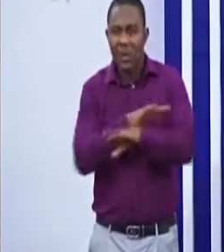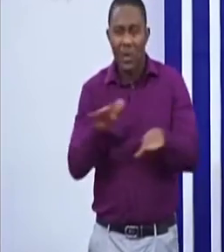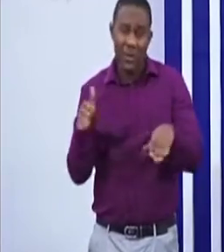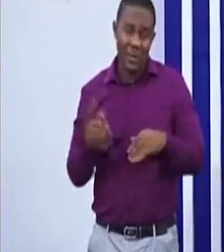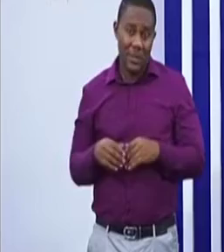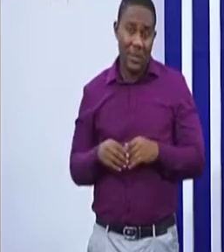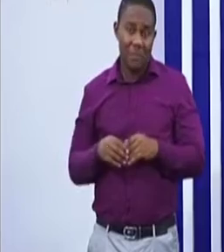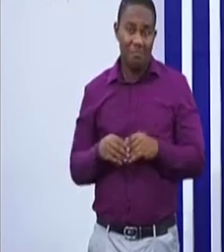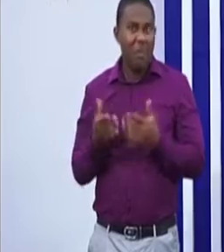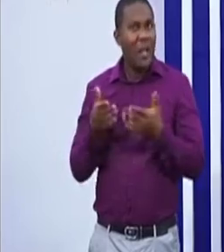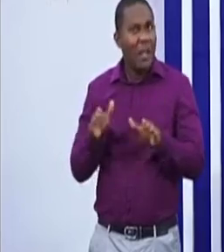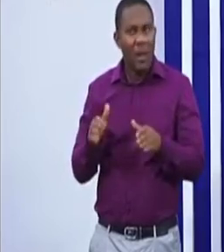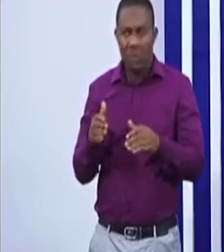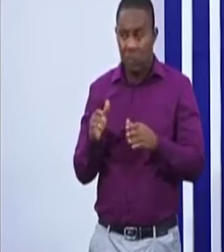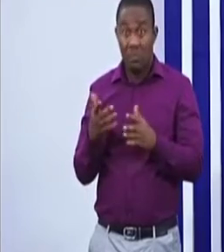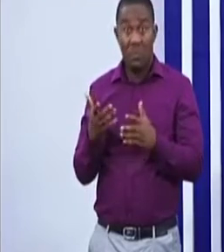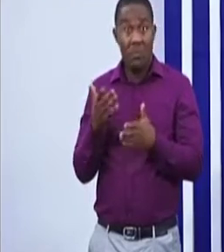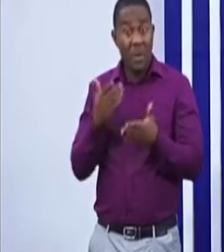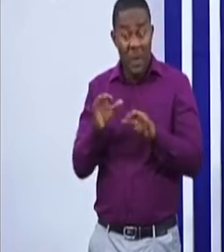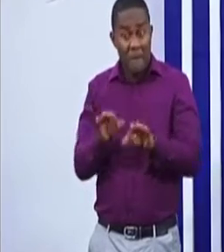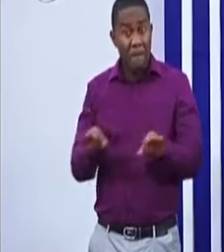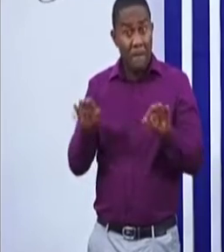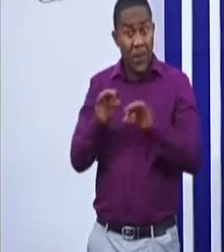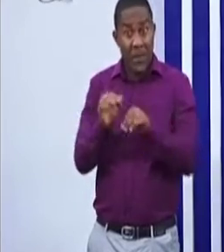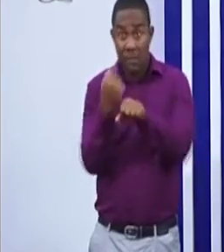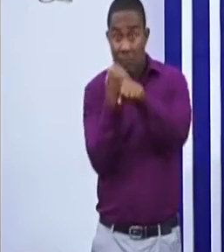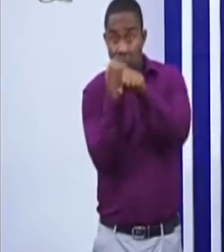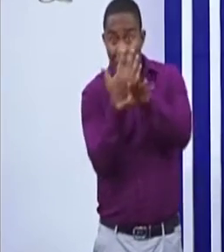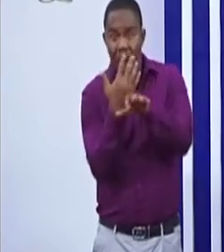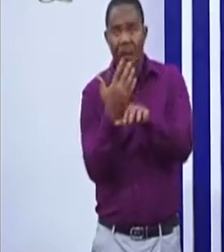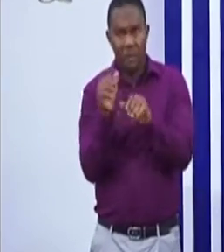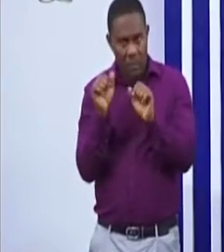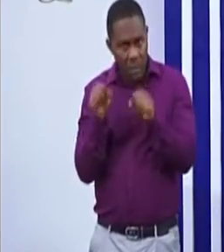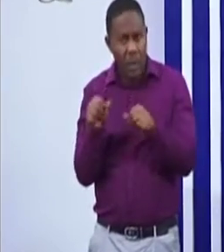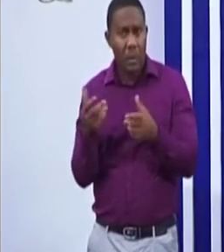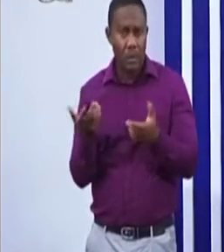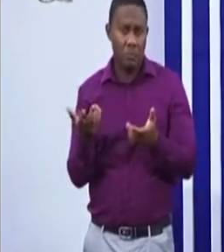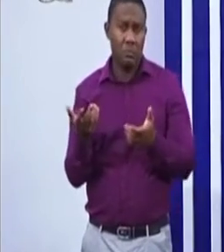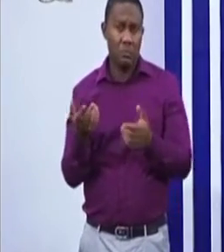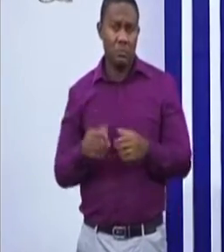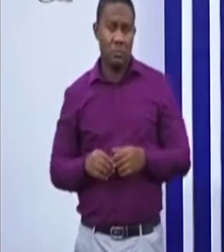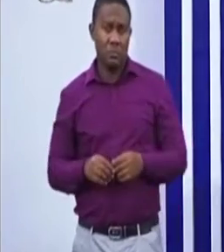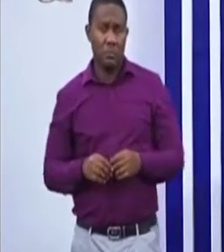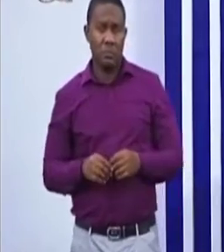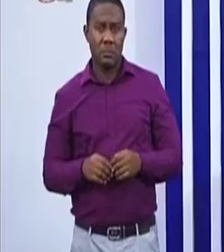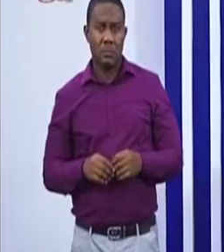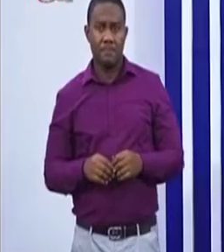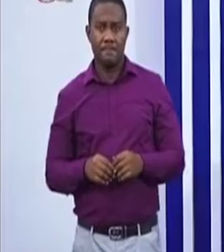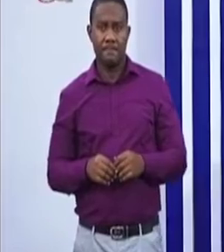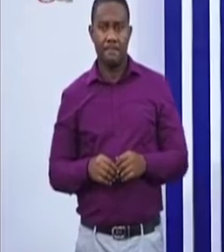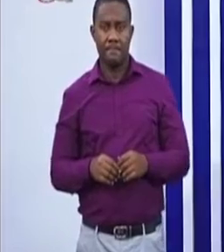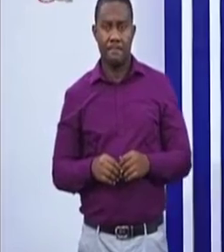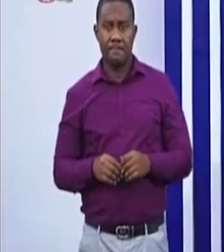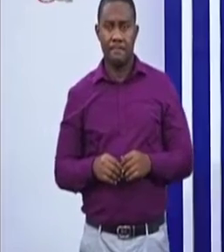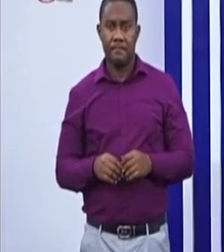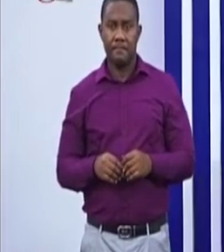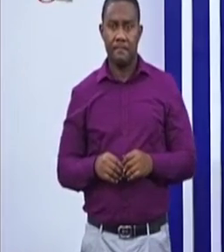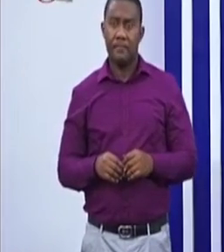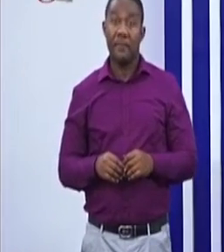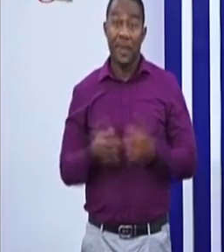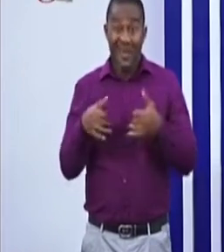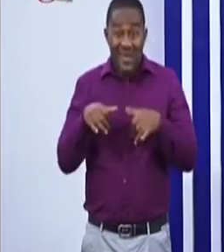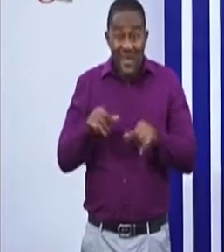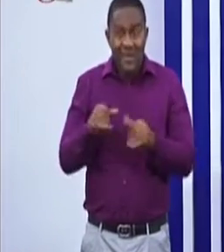se bibi ehia pa se wo se ye kwa na nkwa akotoko ewo ho yeguso ane won